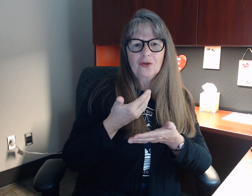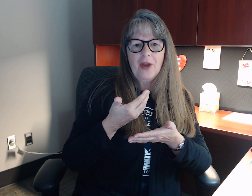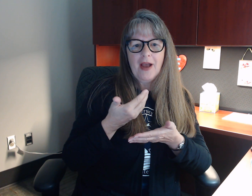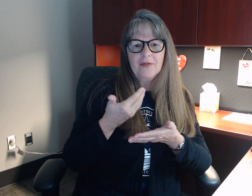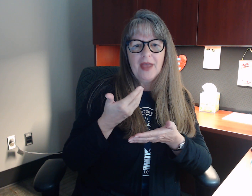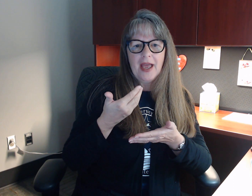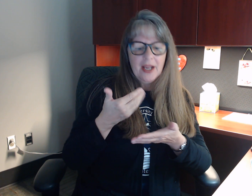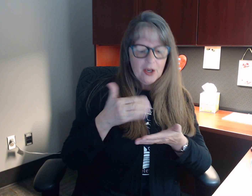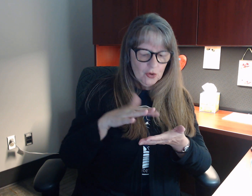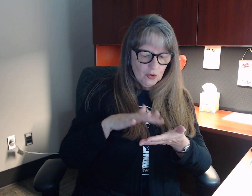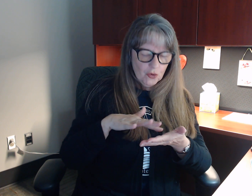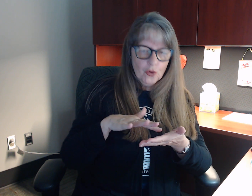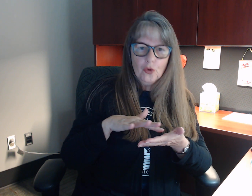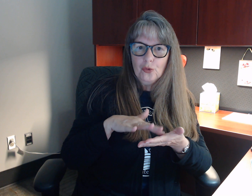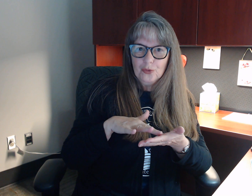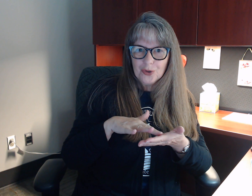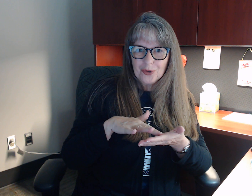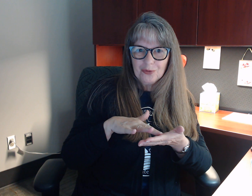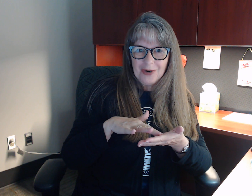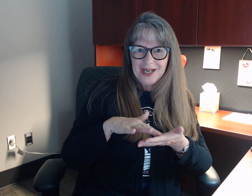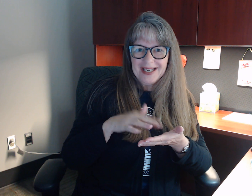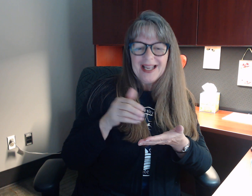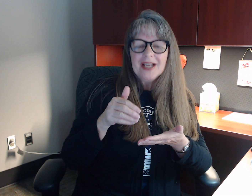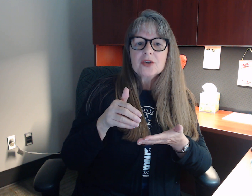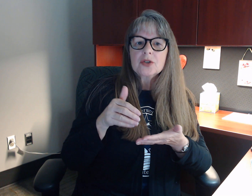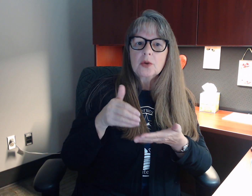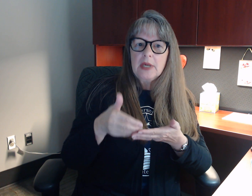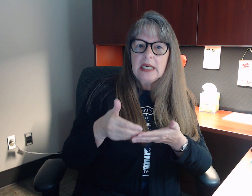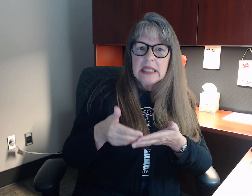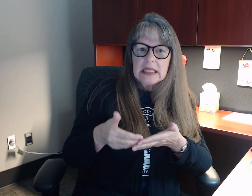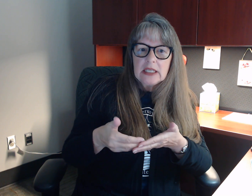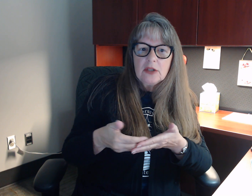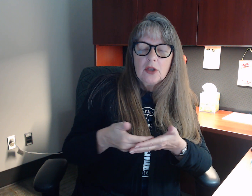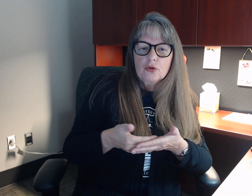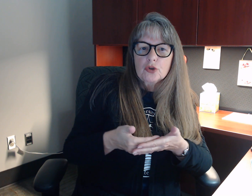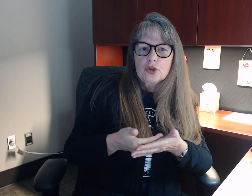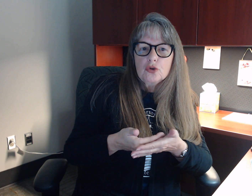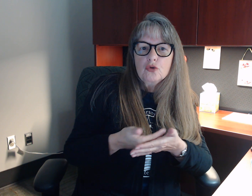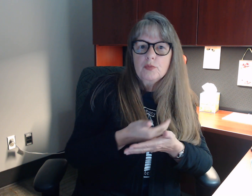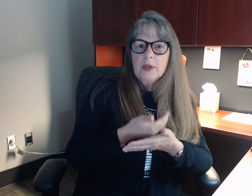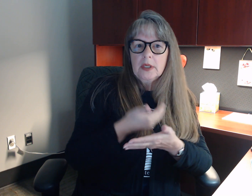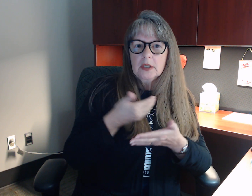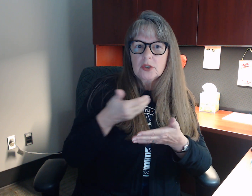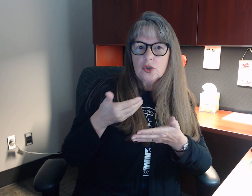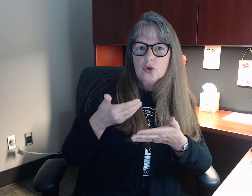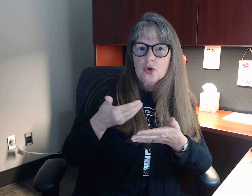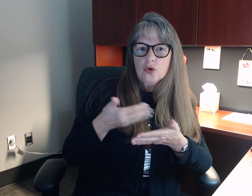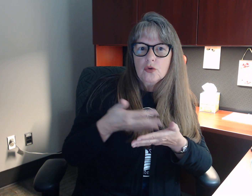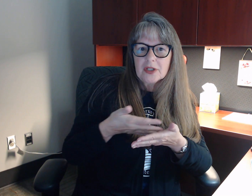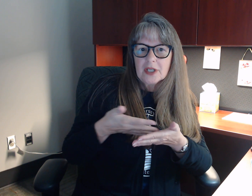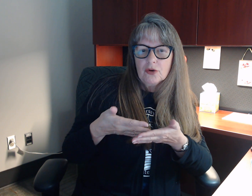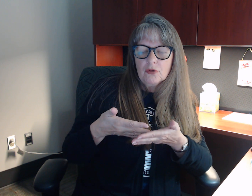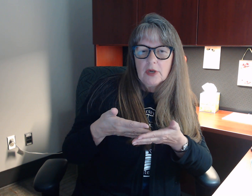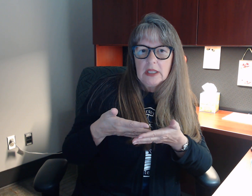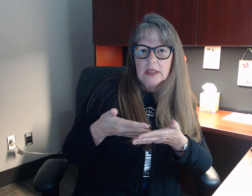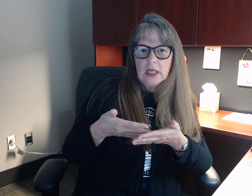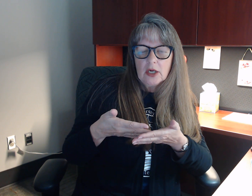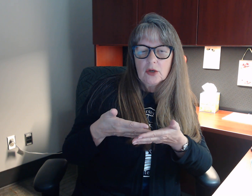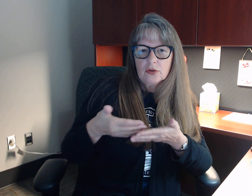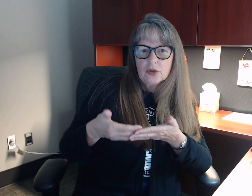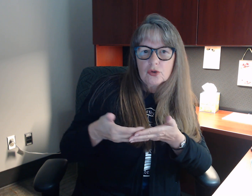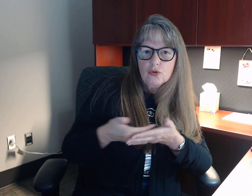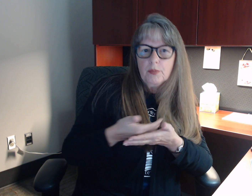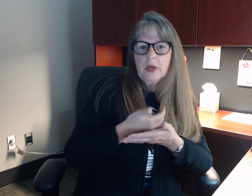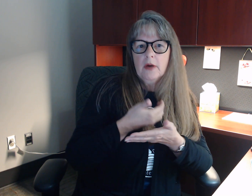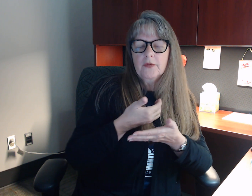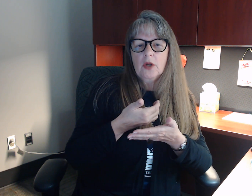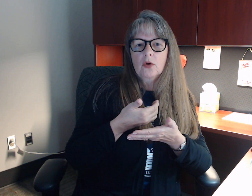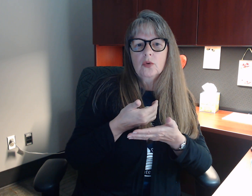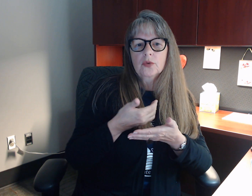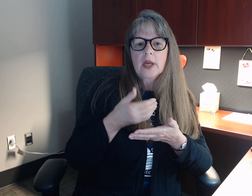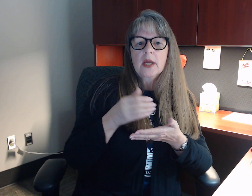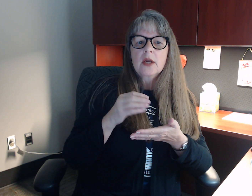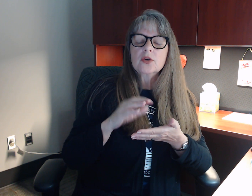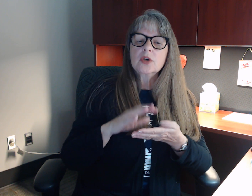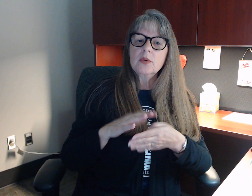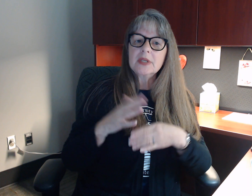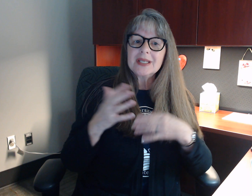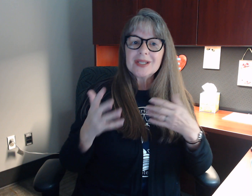have that new dirt, right? So anything that you're scooping is new that's underneath there, scooping off the old. So in the